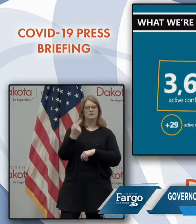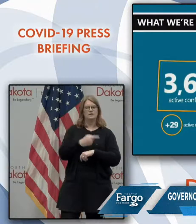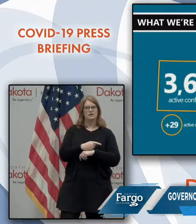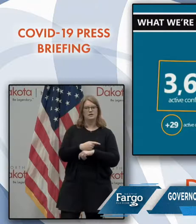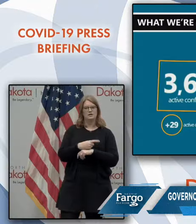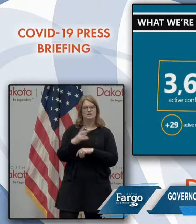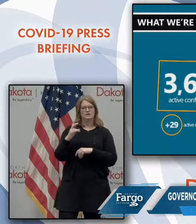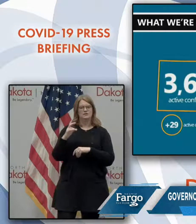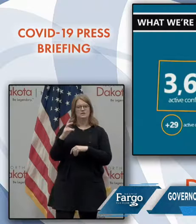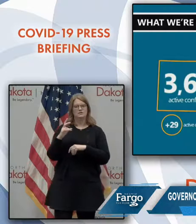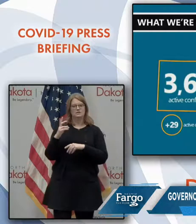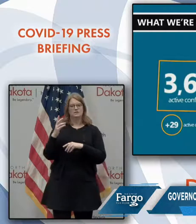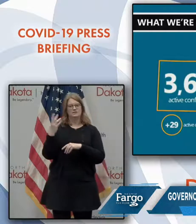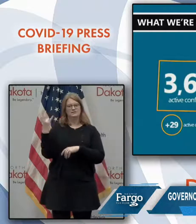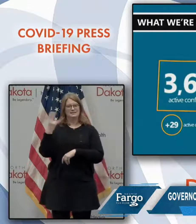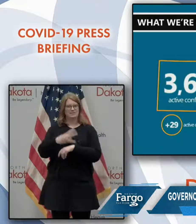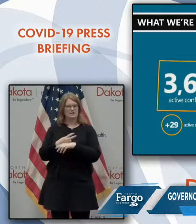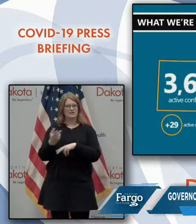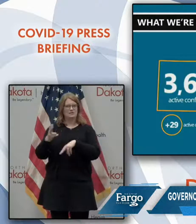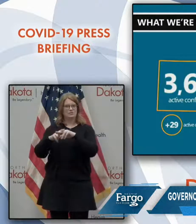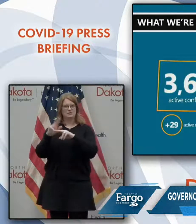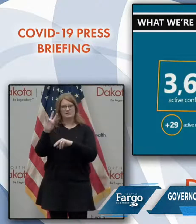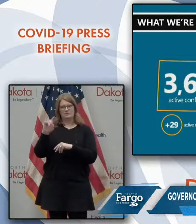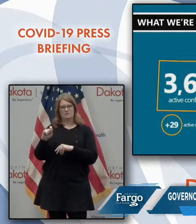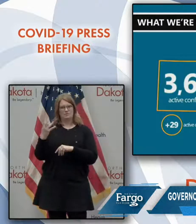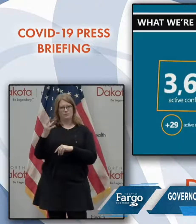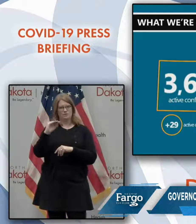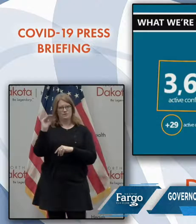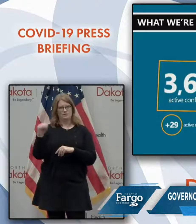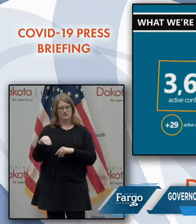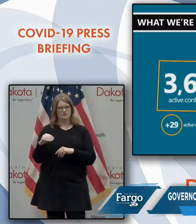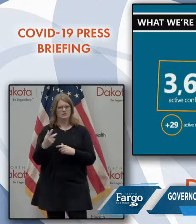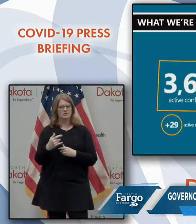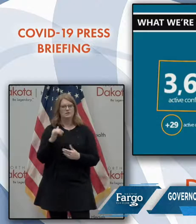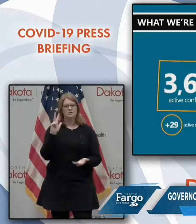to 7.4%. And again,